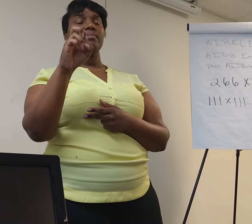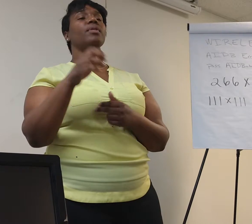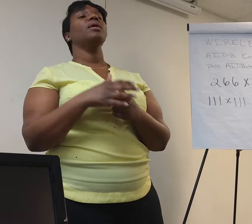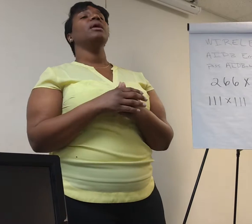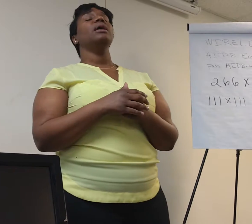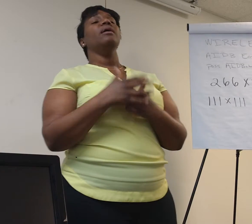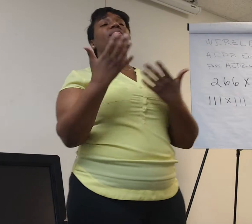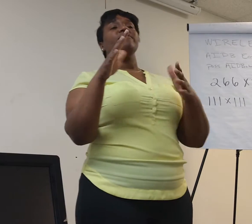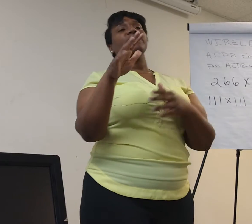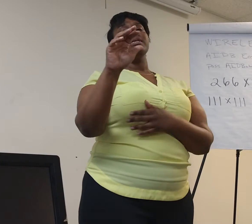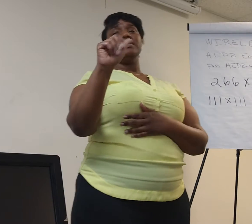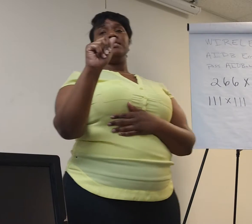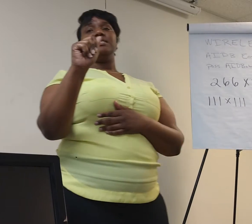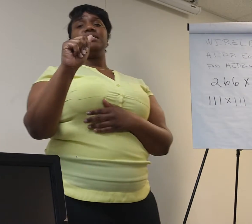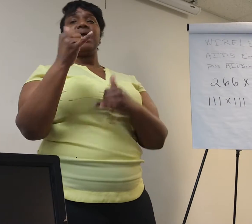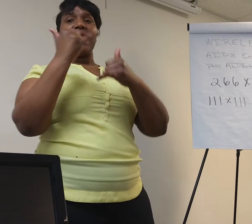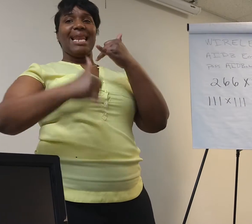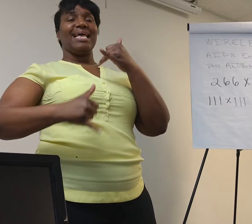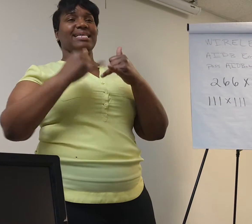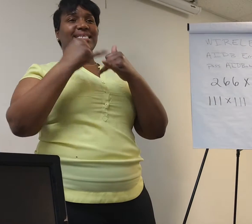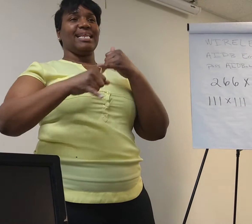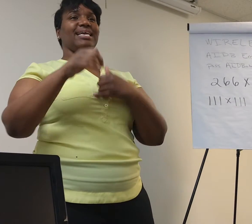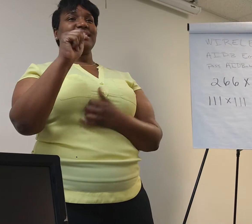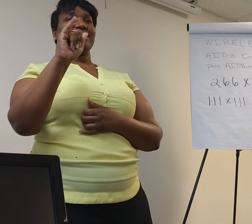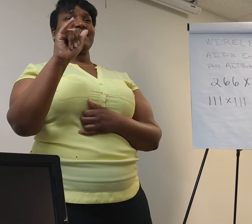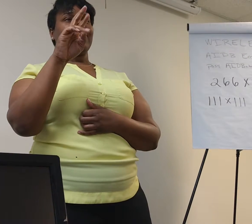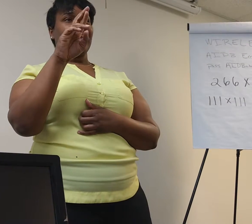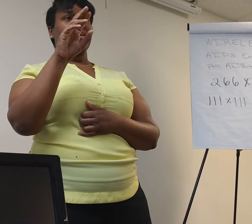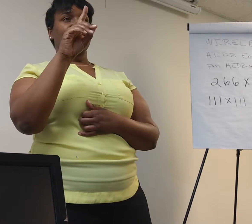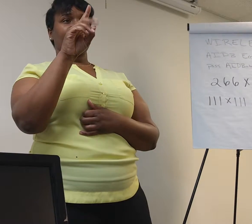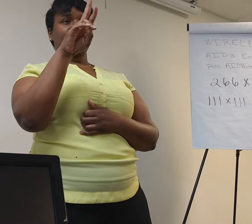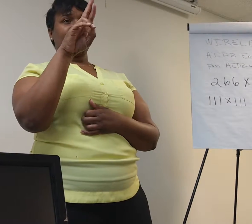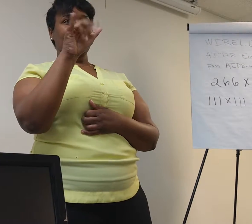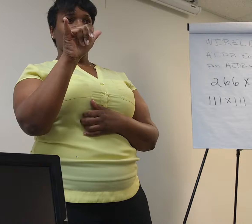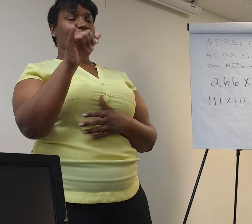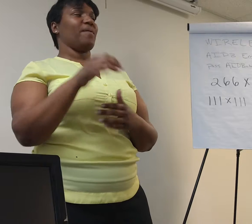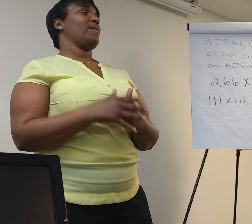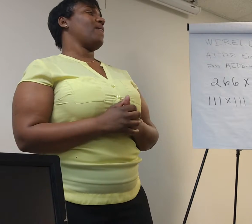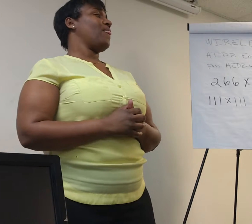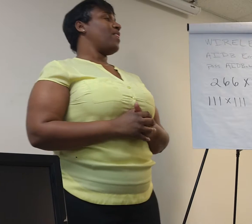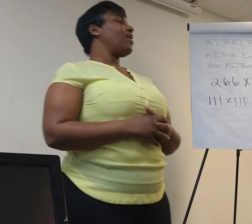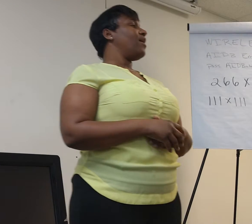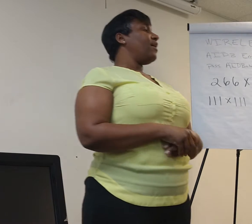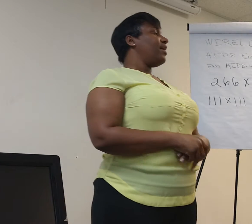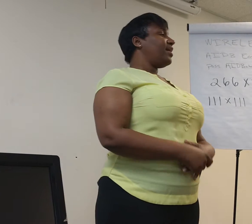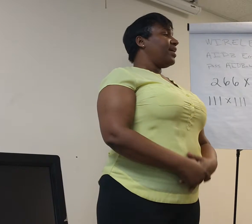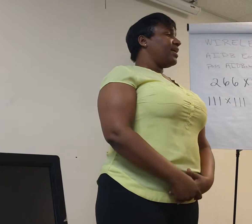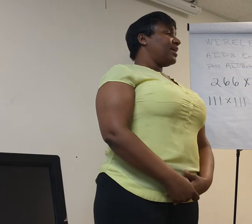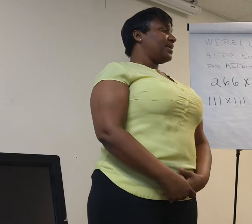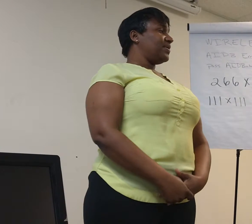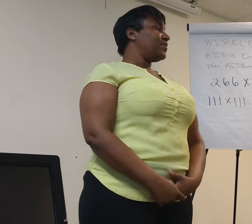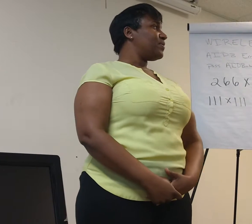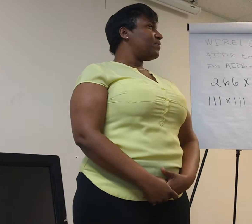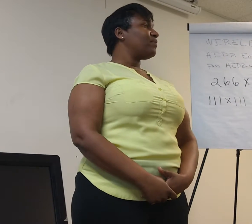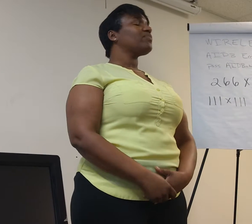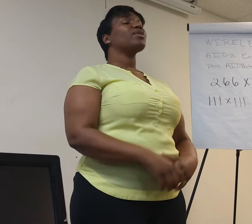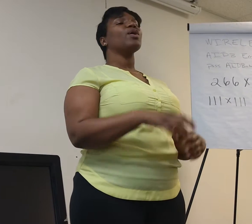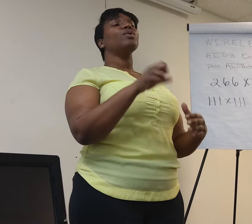good. Very good. All right. So what about your